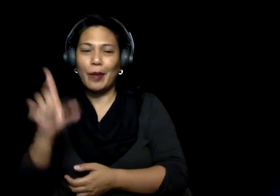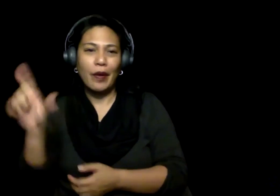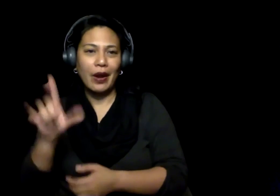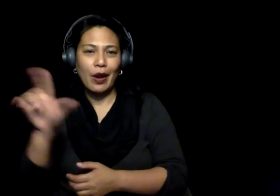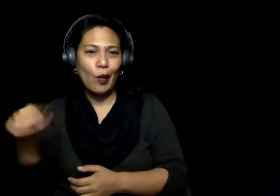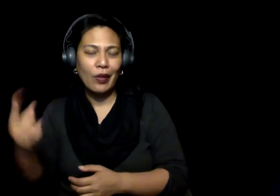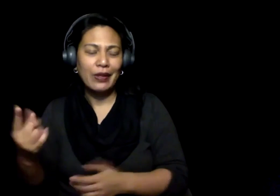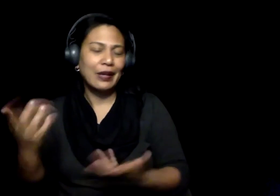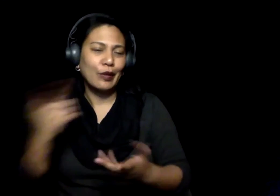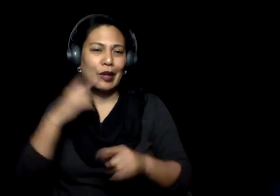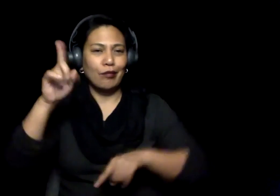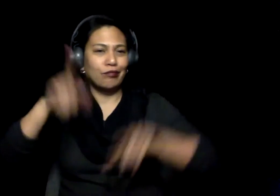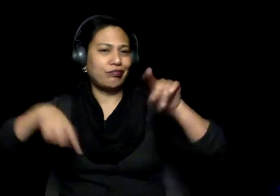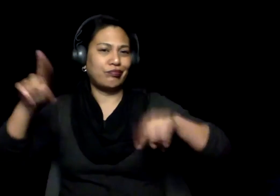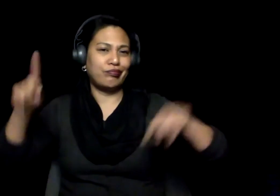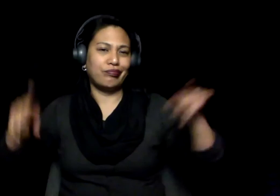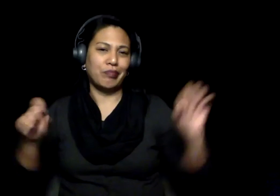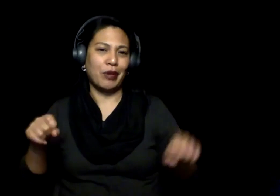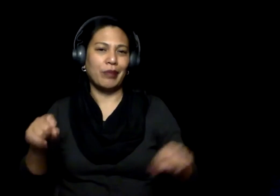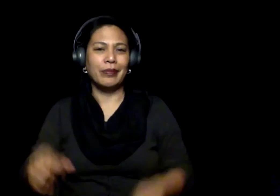open.